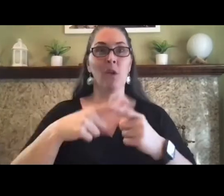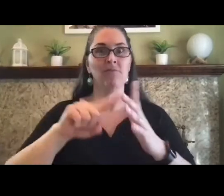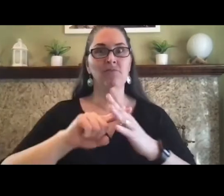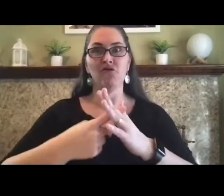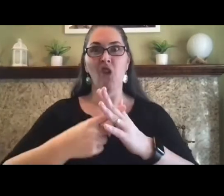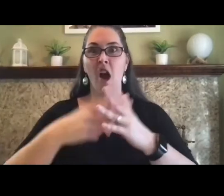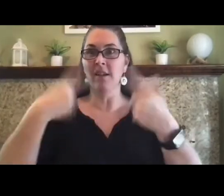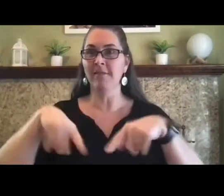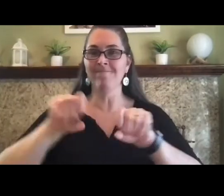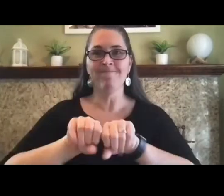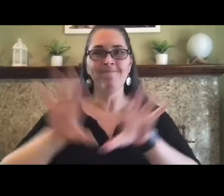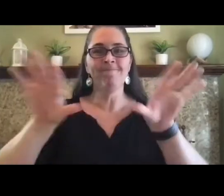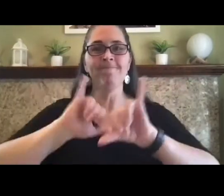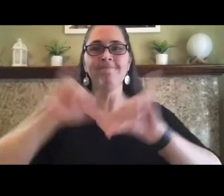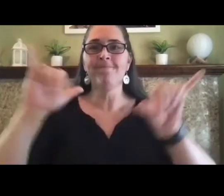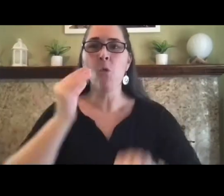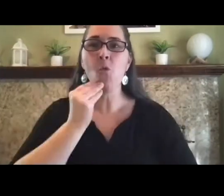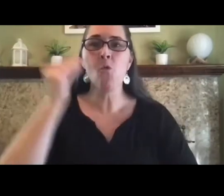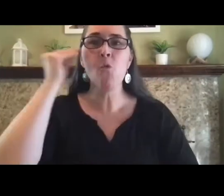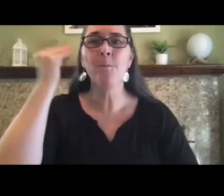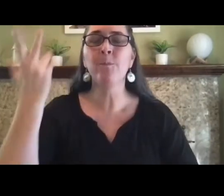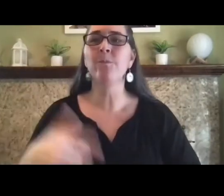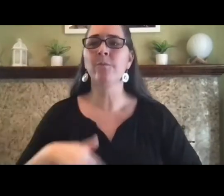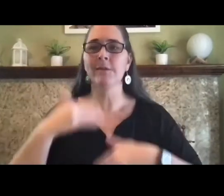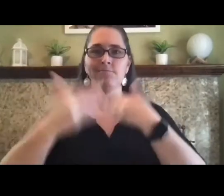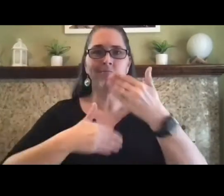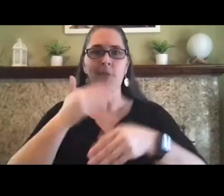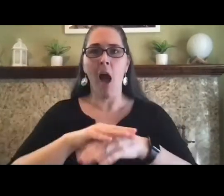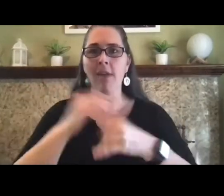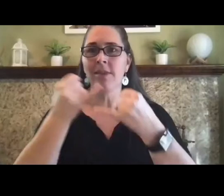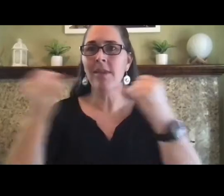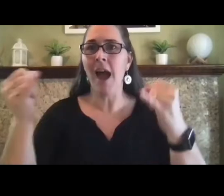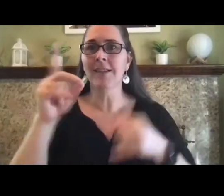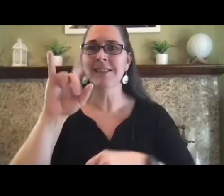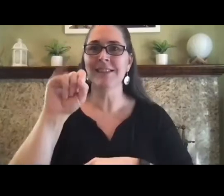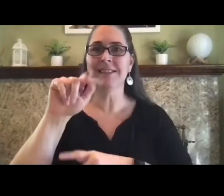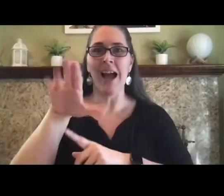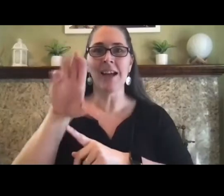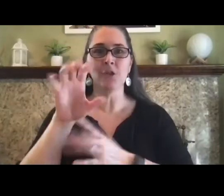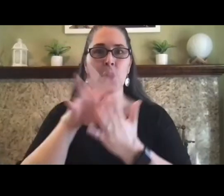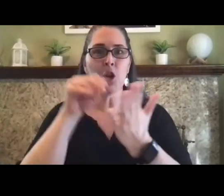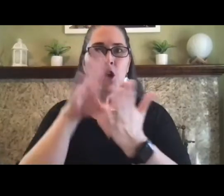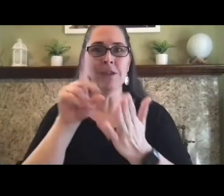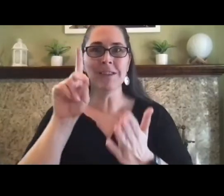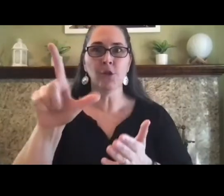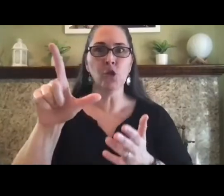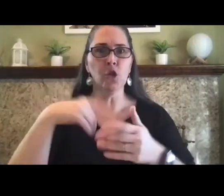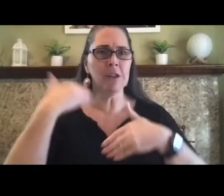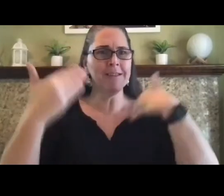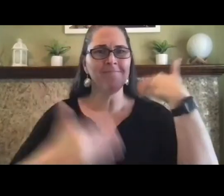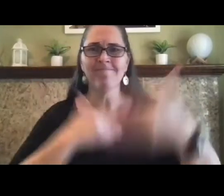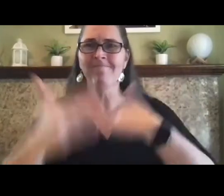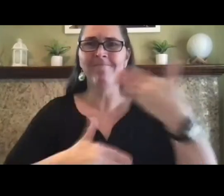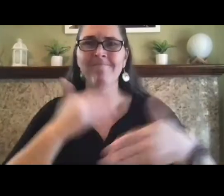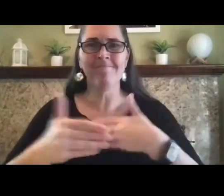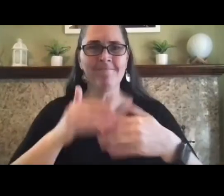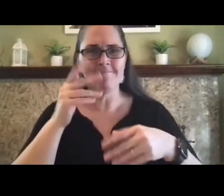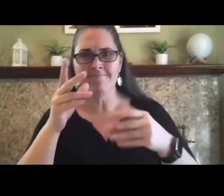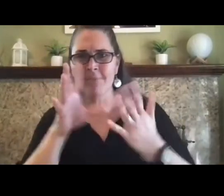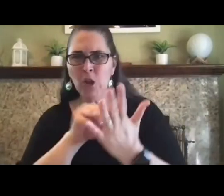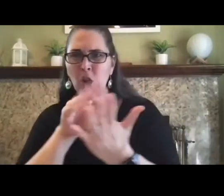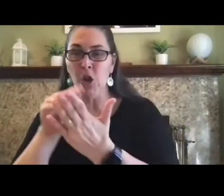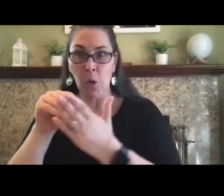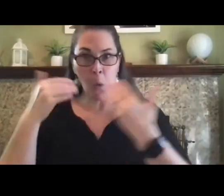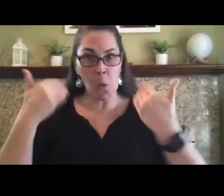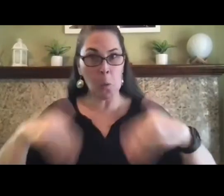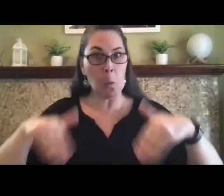you remember last March? The start of everyone staying home and going online with distance learning? It was